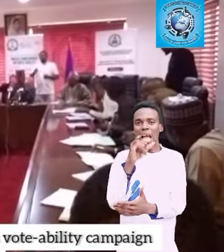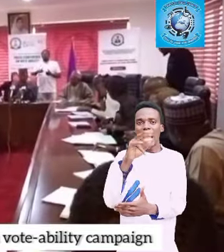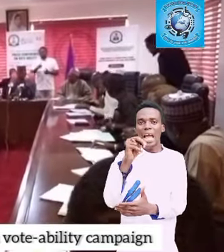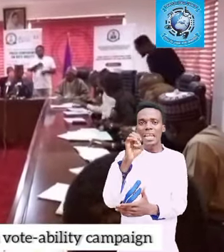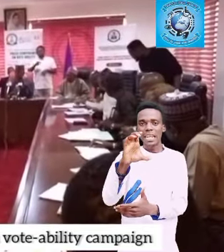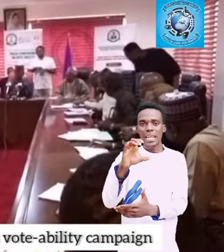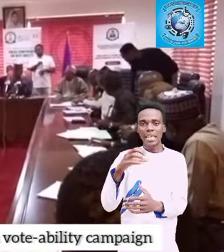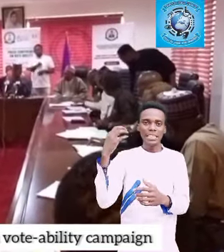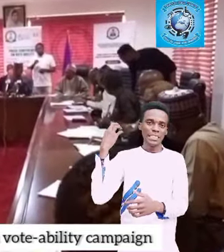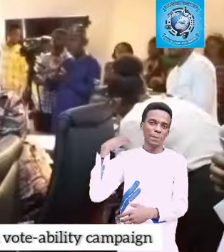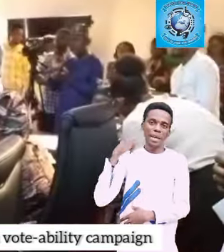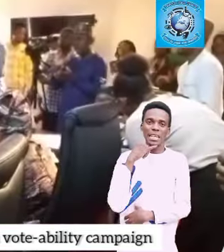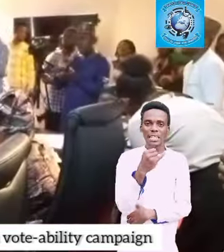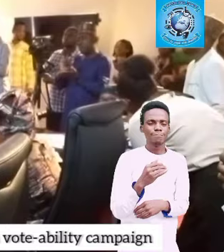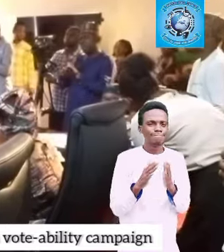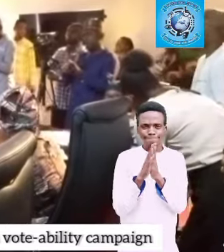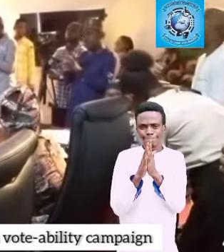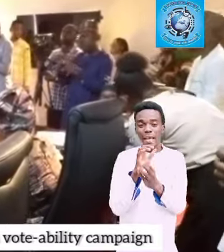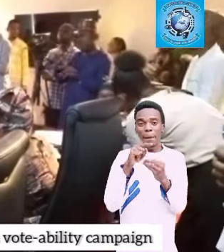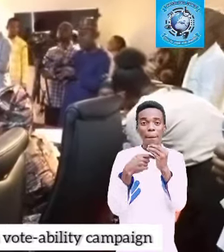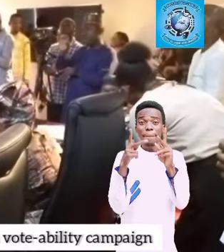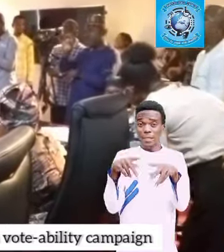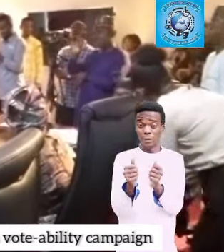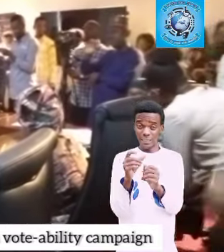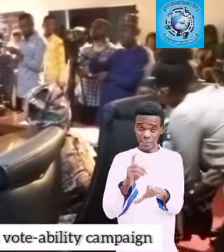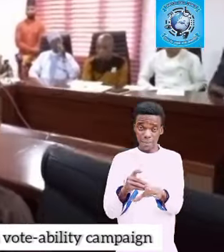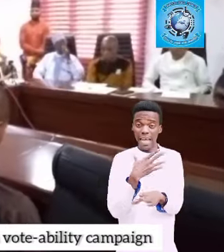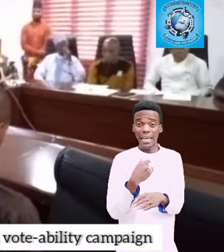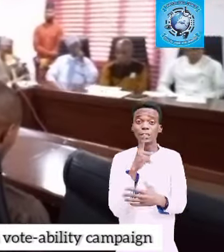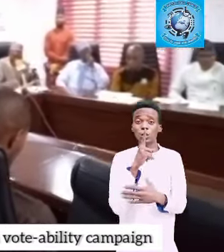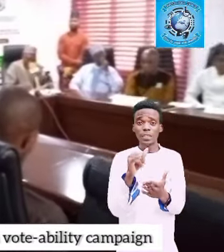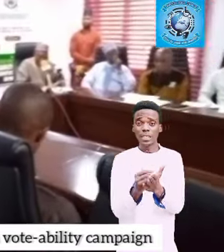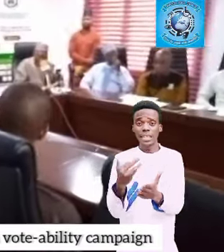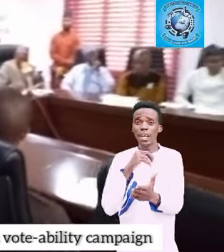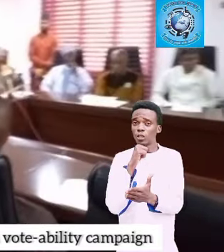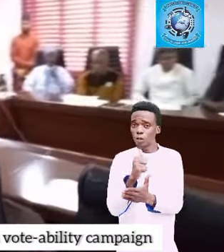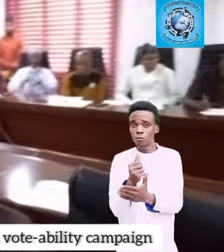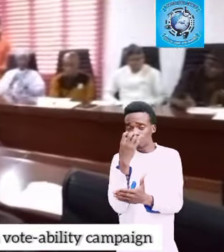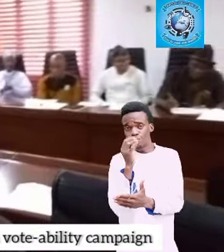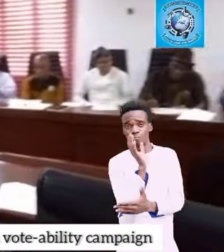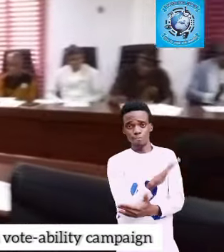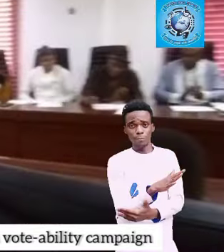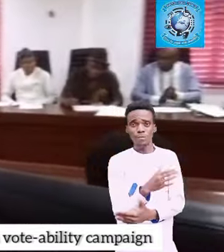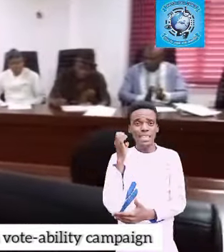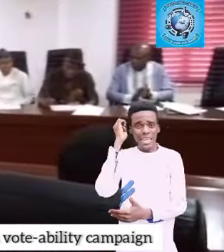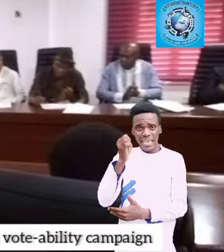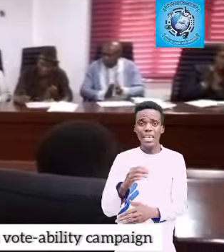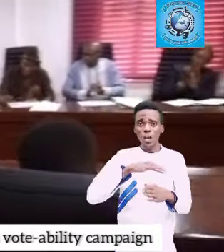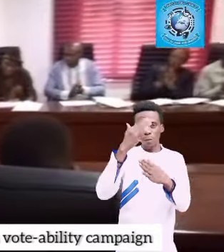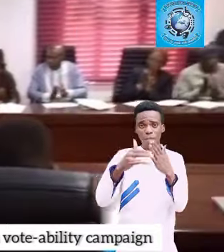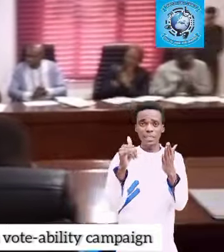passionate about persons with disabilities and in ensuring that they are not disenfranchised. He has